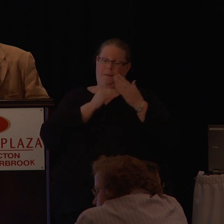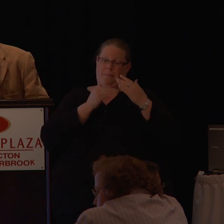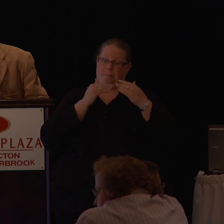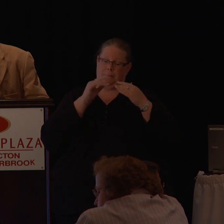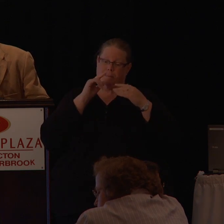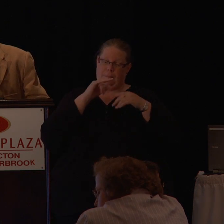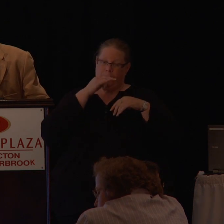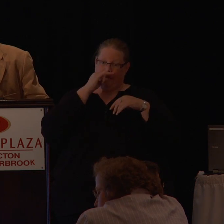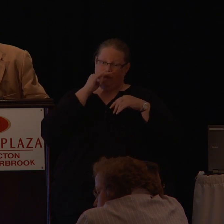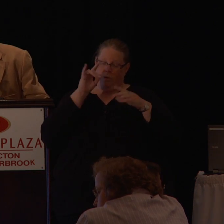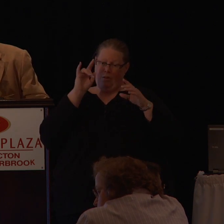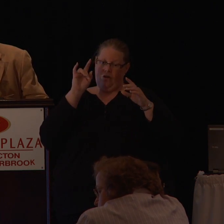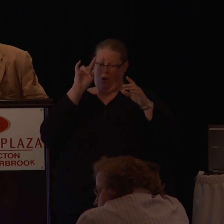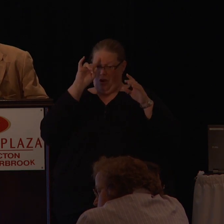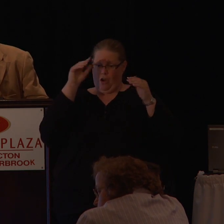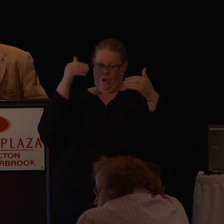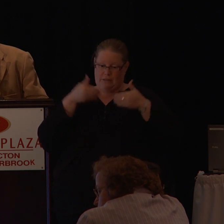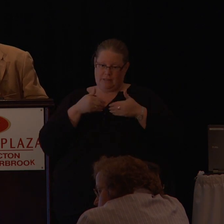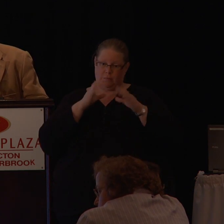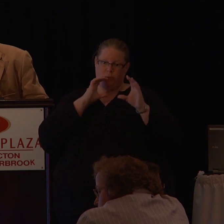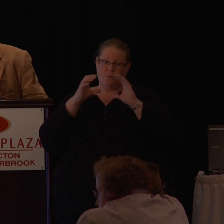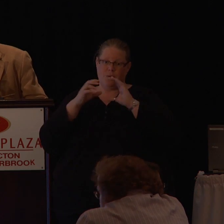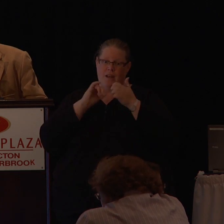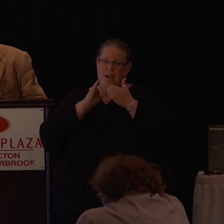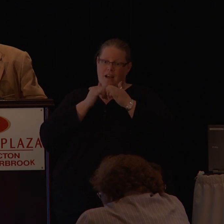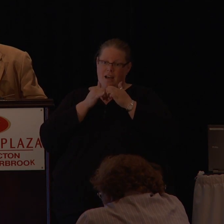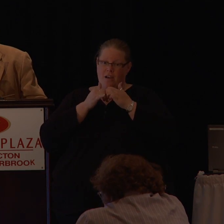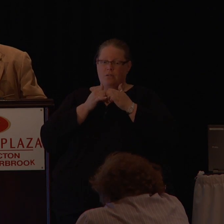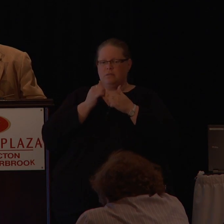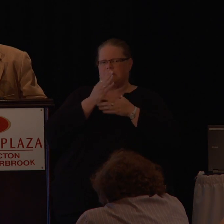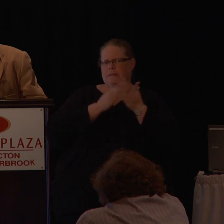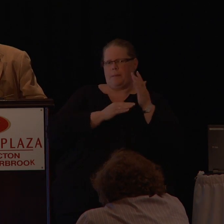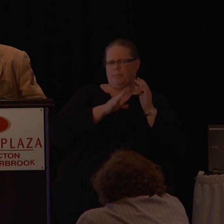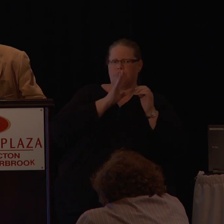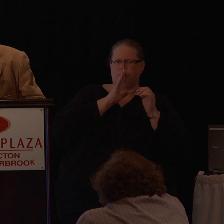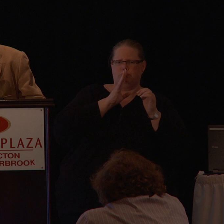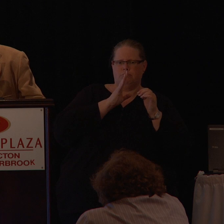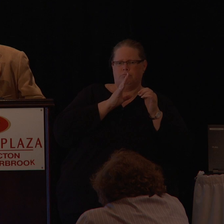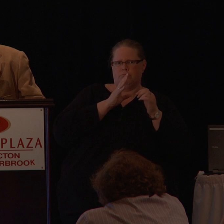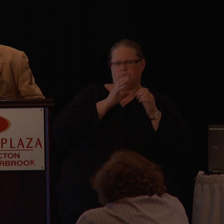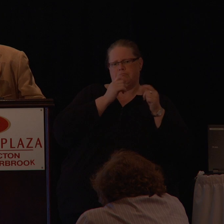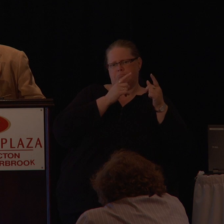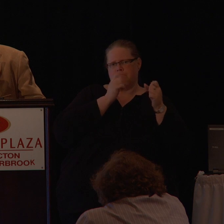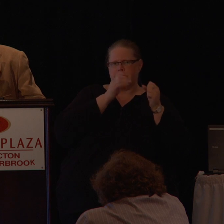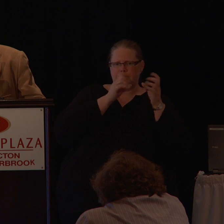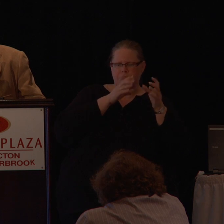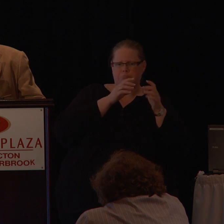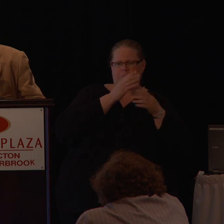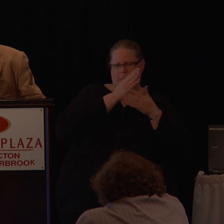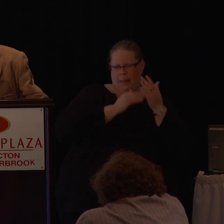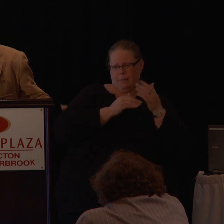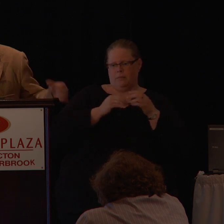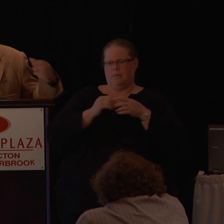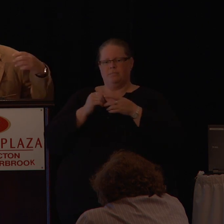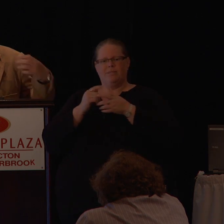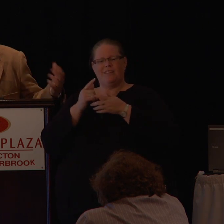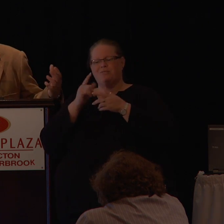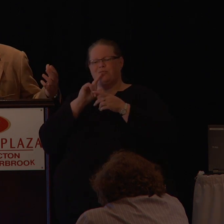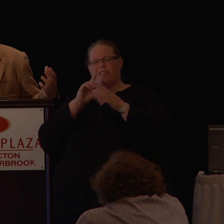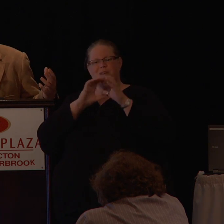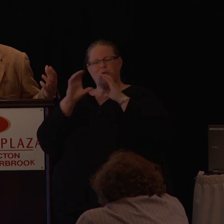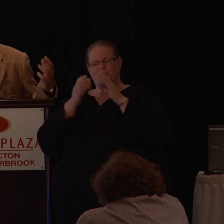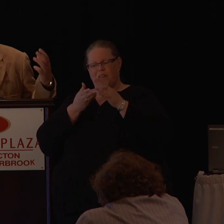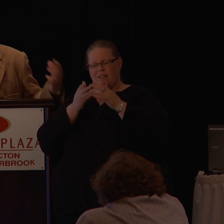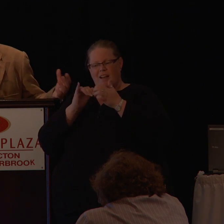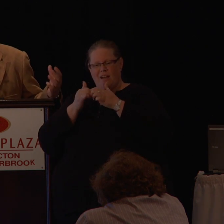not so much through words, even if they have that ability, but through their behavior. In many of those cases, when they're